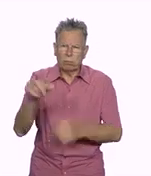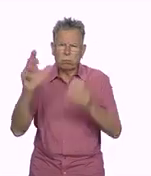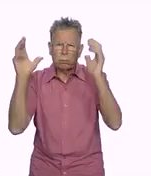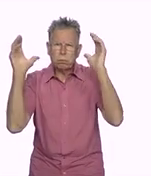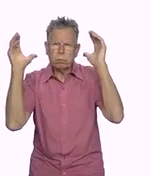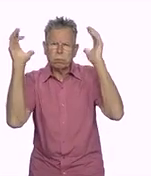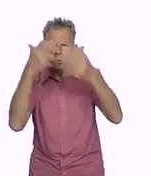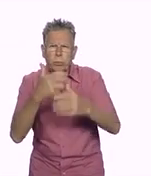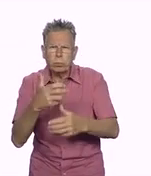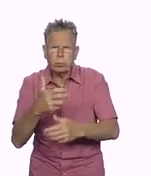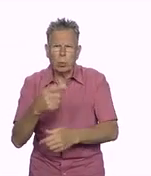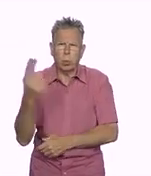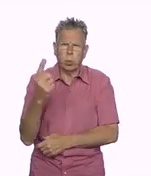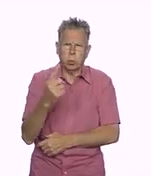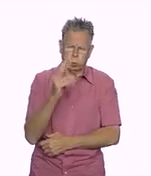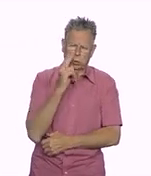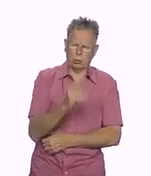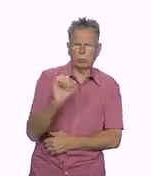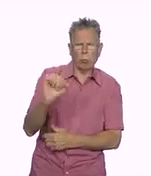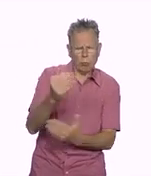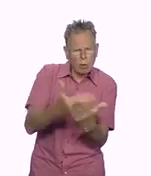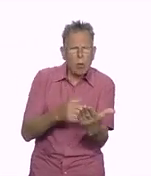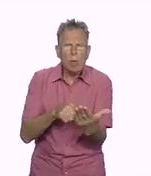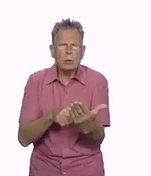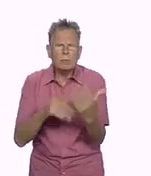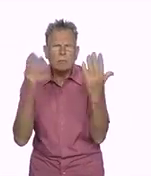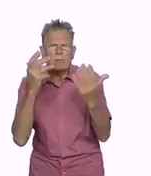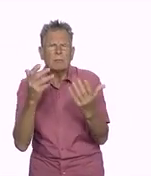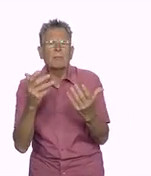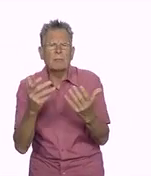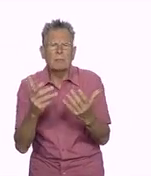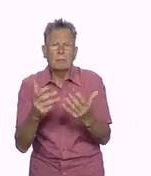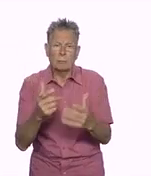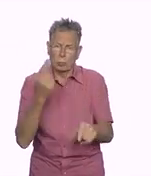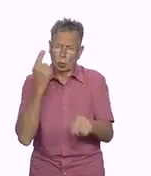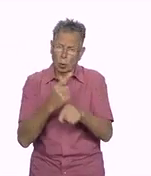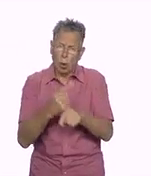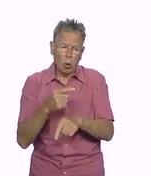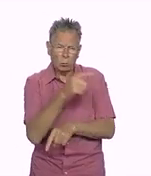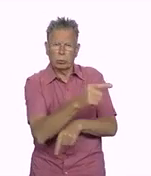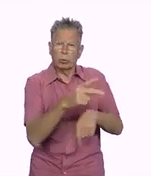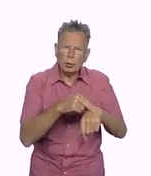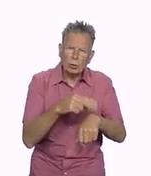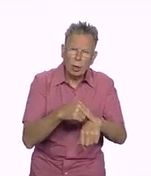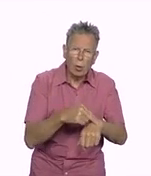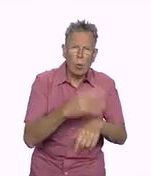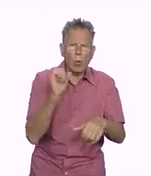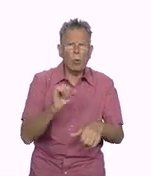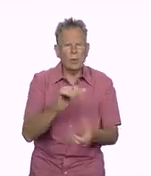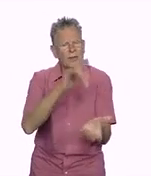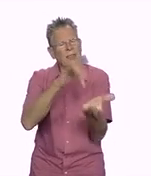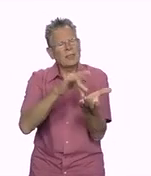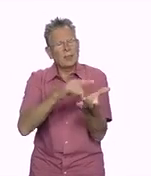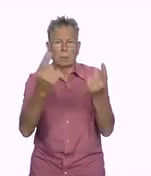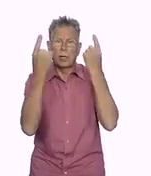If you have any worries about who can see your records, talk to your GP or the manager at your practice.